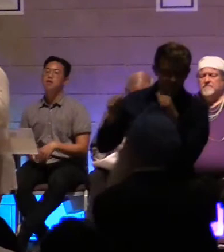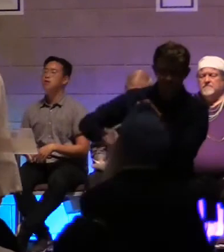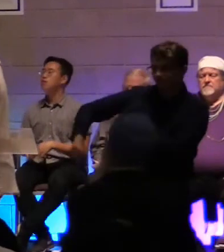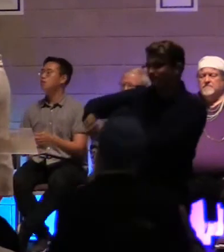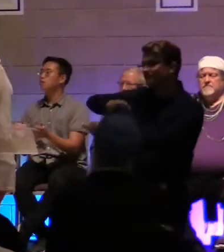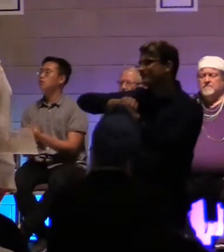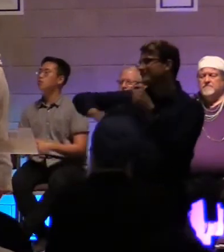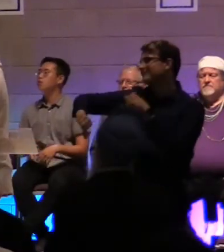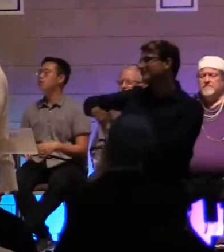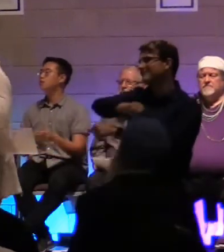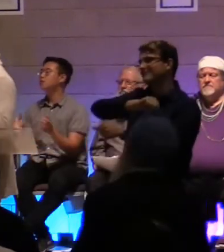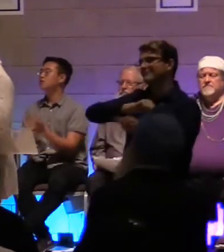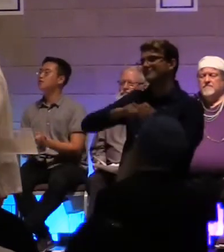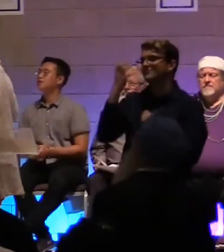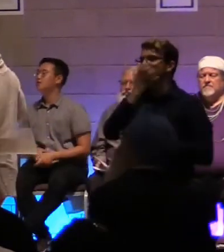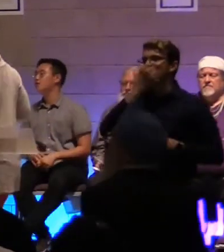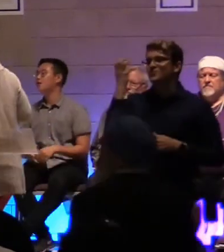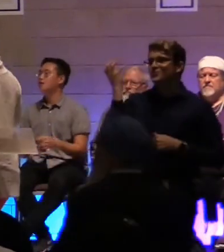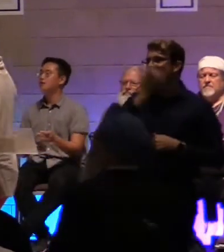Come on, y'all, come on, y'all.